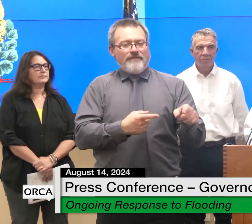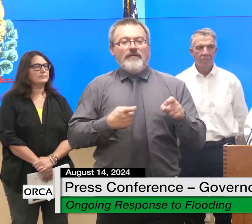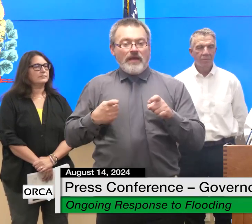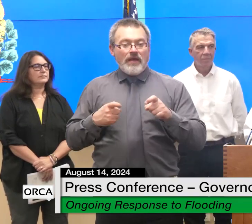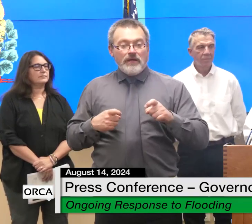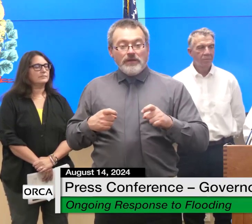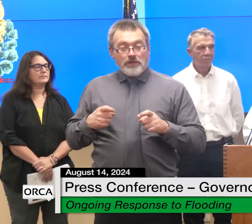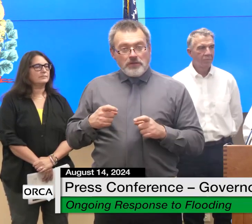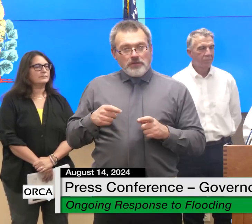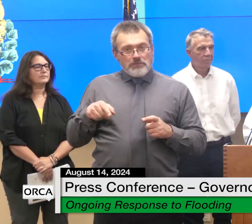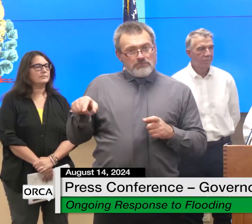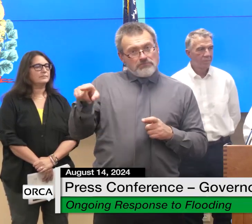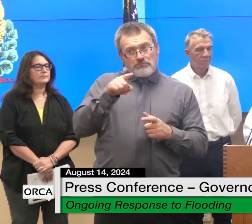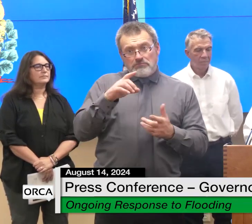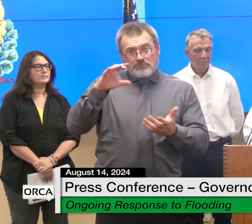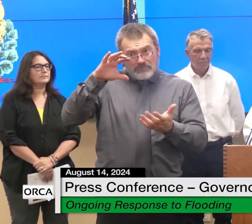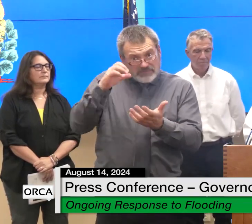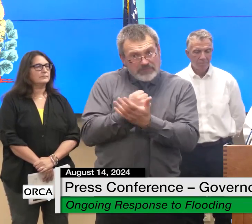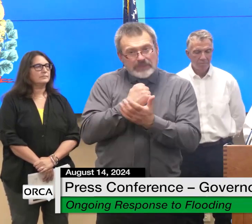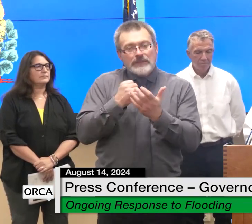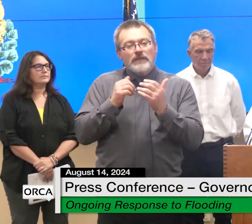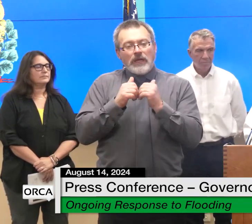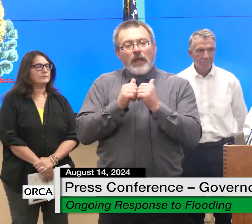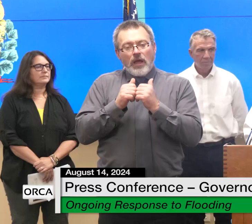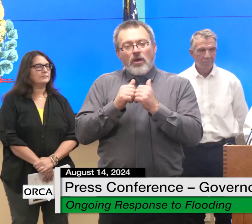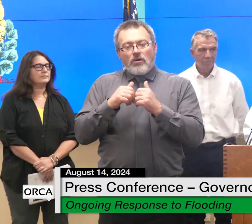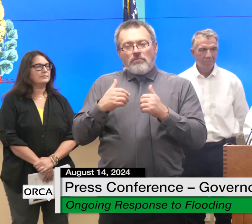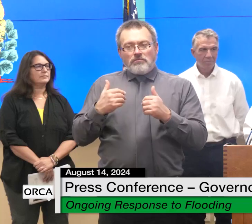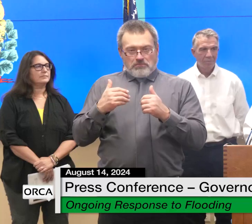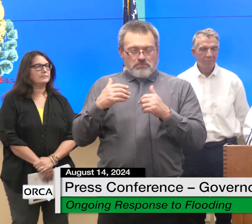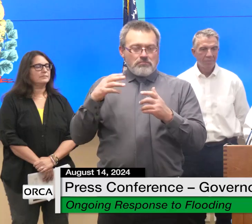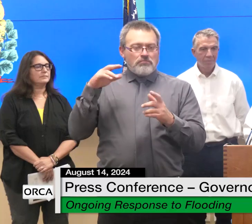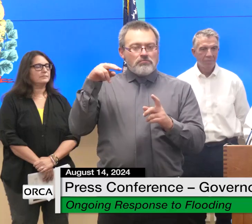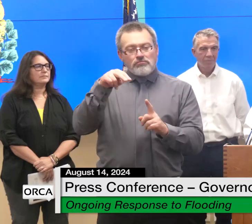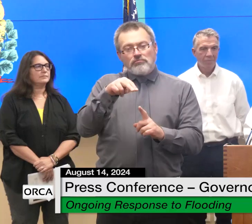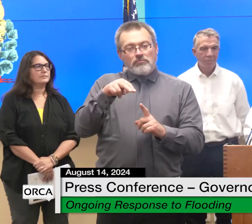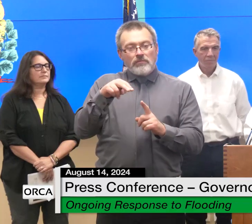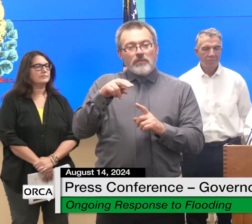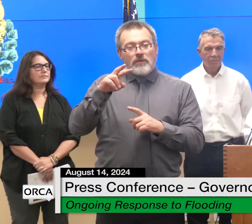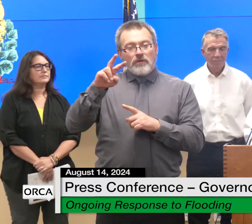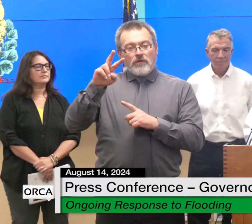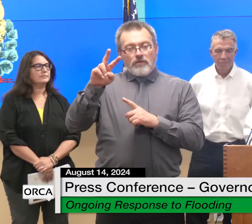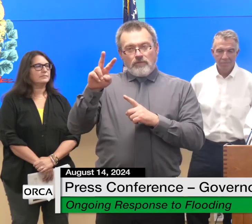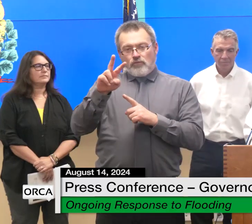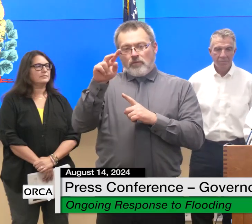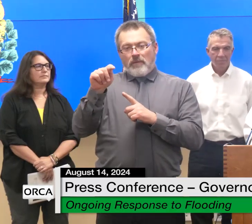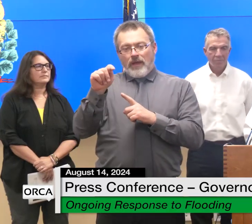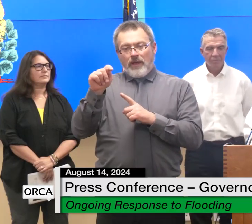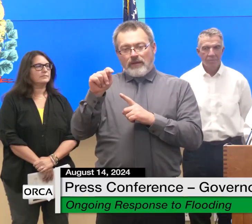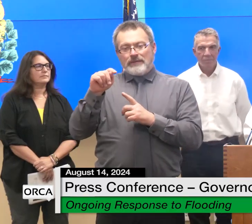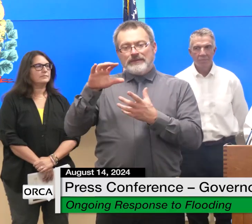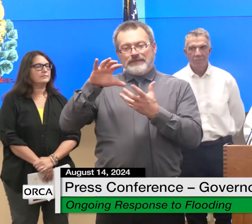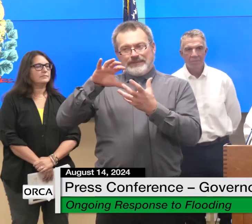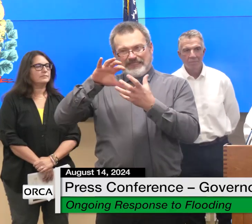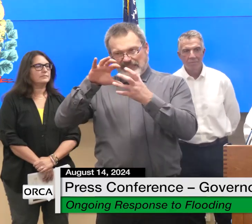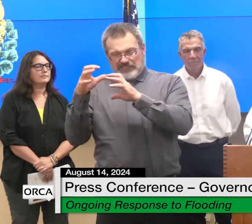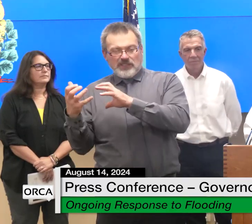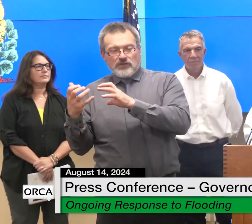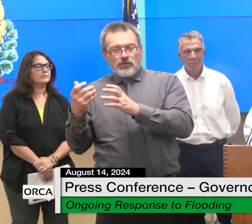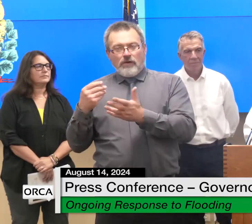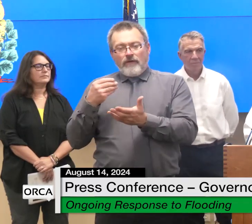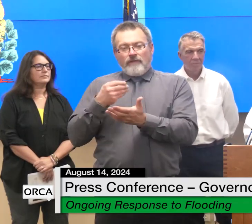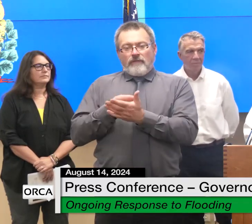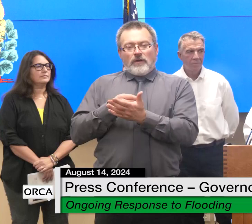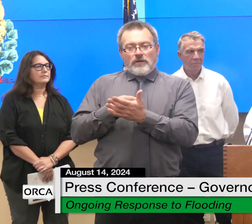here are some ways that you can help. First, the Vermont Disaster Recovery Fund is a